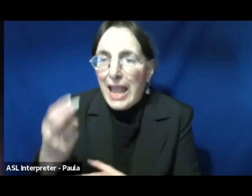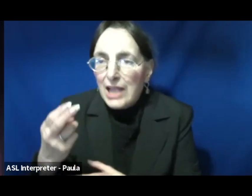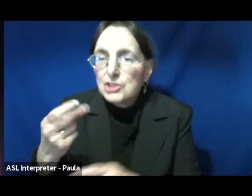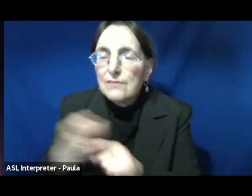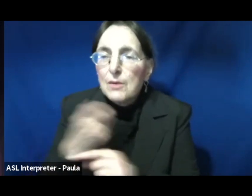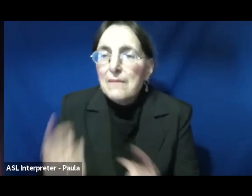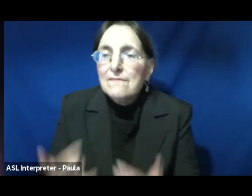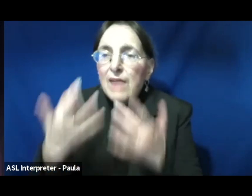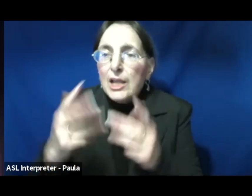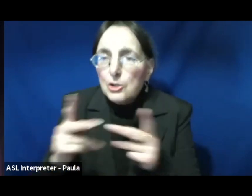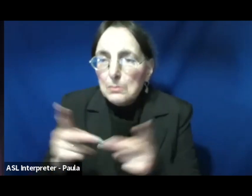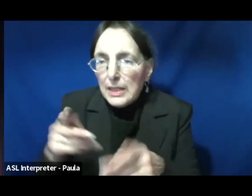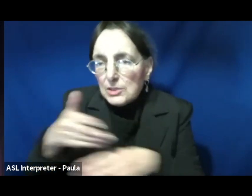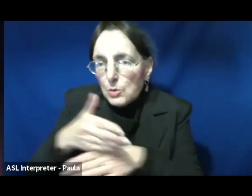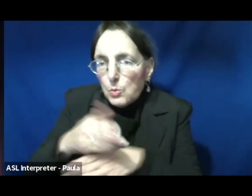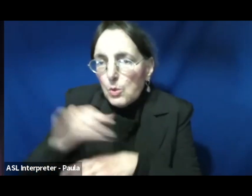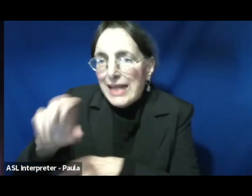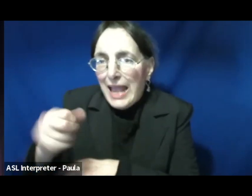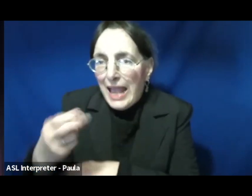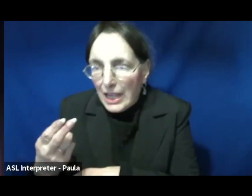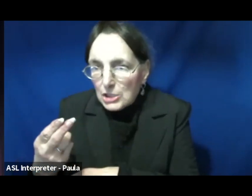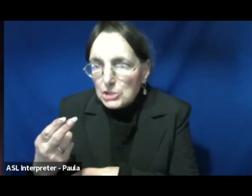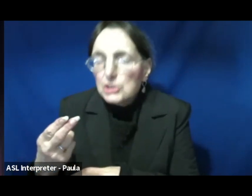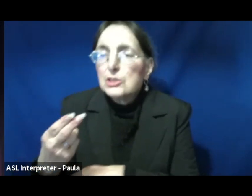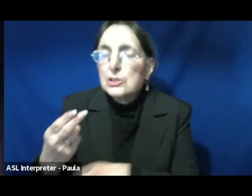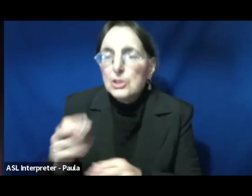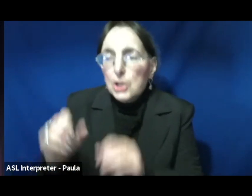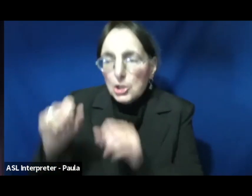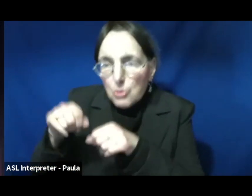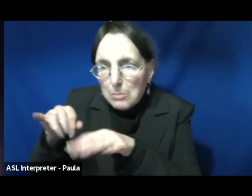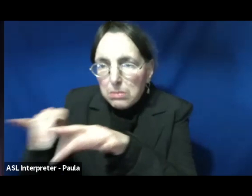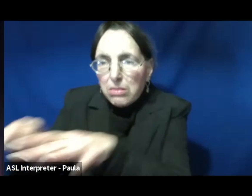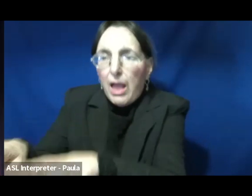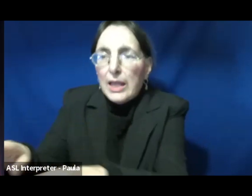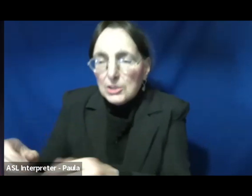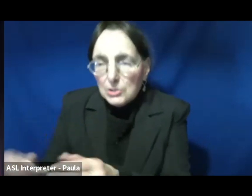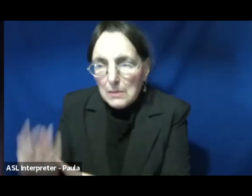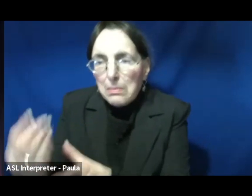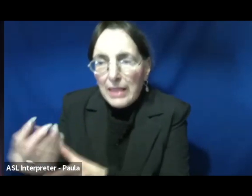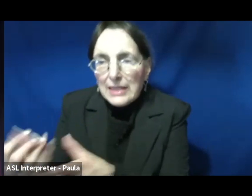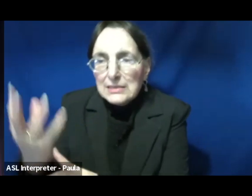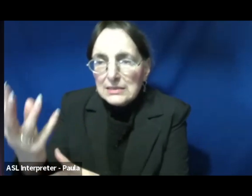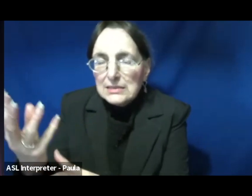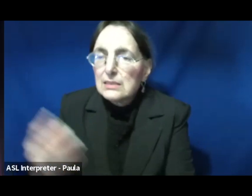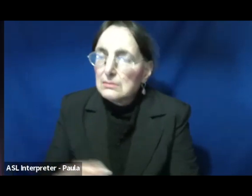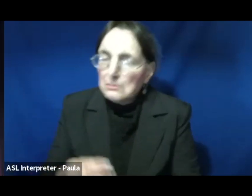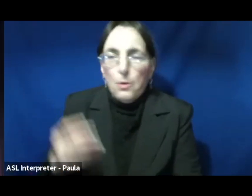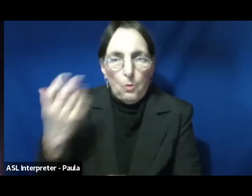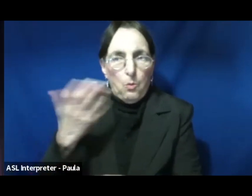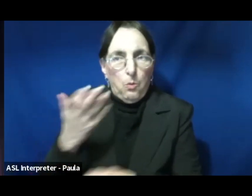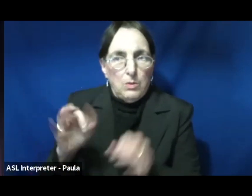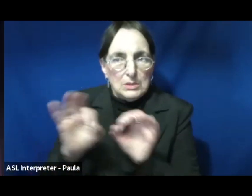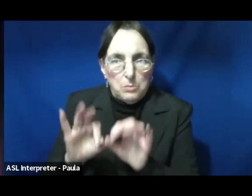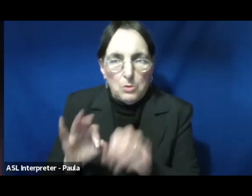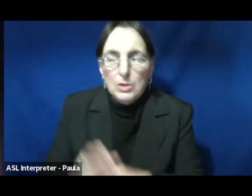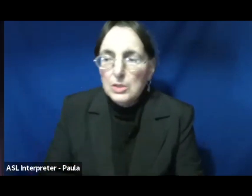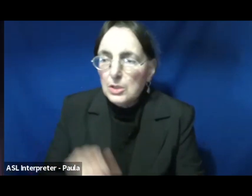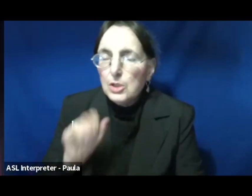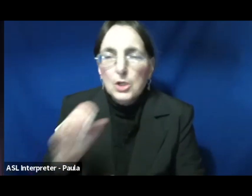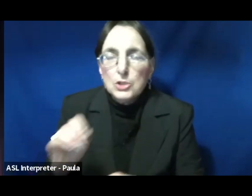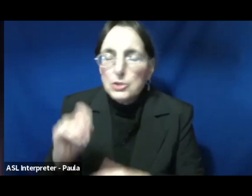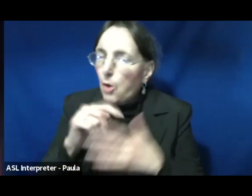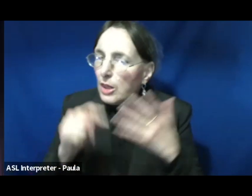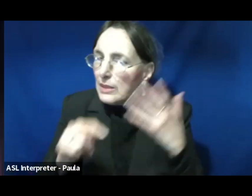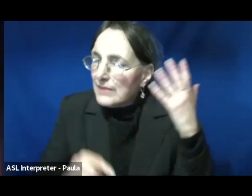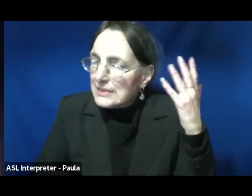ash, to go apply to their plants. And I'll talk about it in the next few slides, how important that is. So with all of these